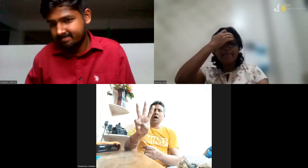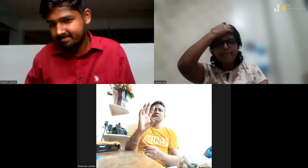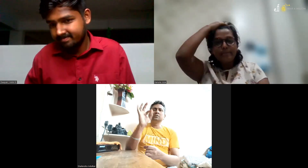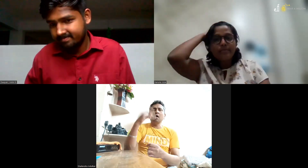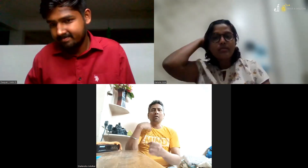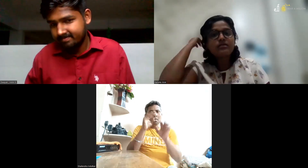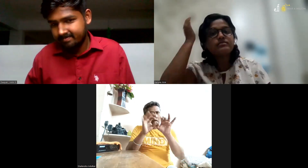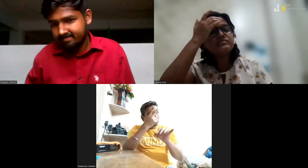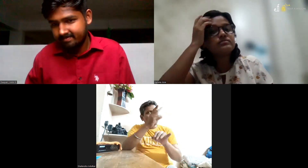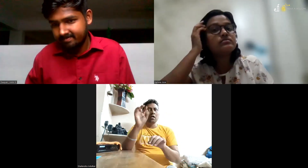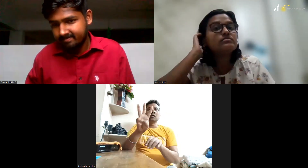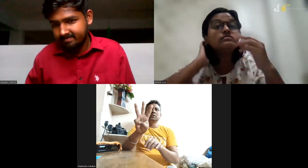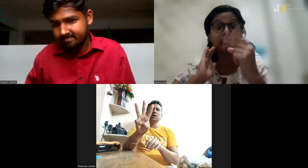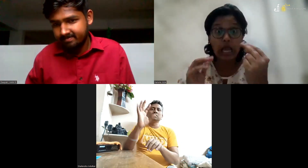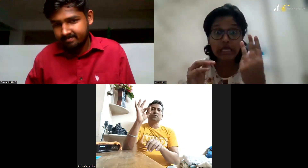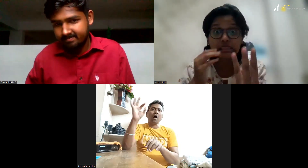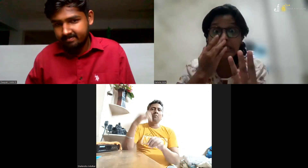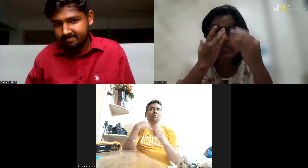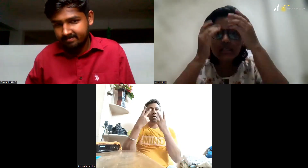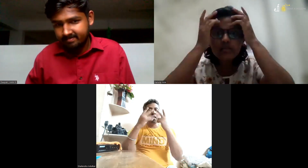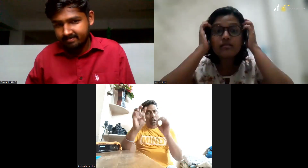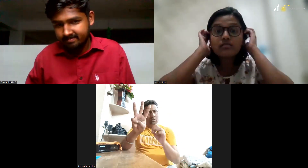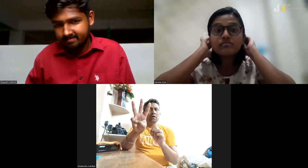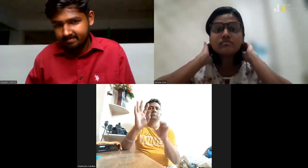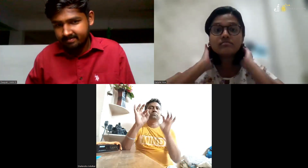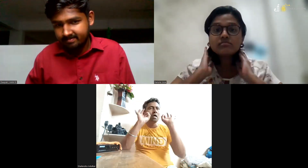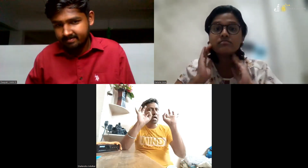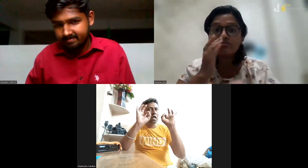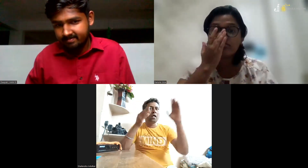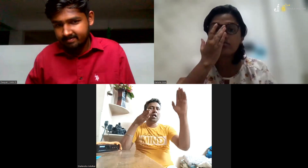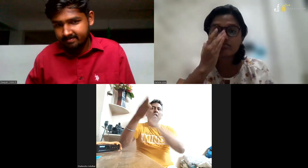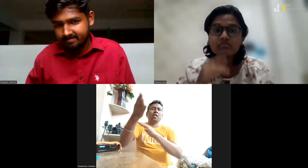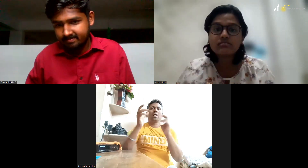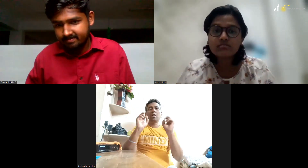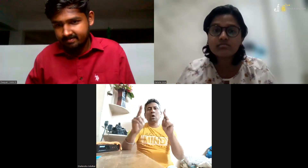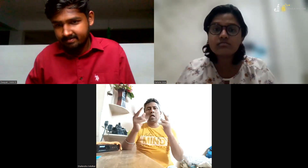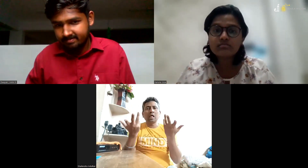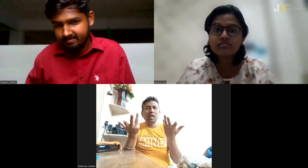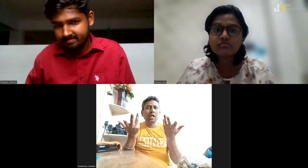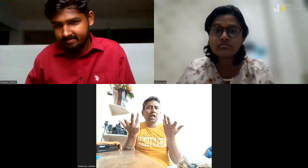you. So it was a 3-star hotel when I booked.